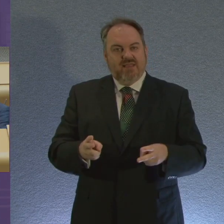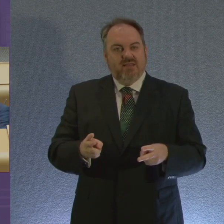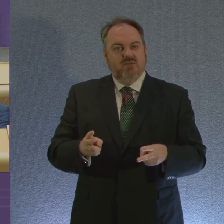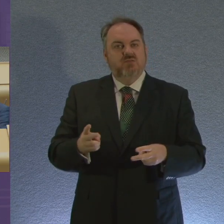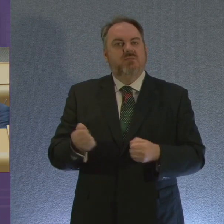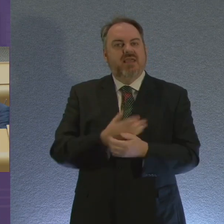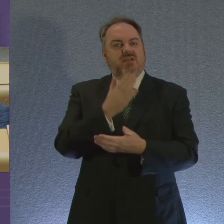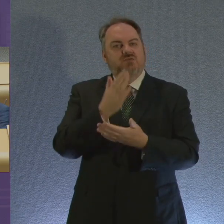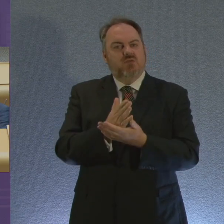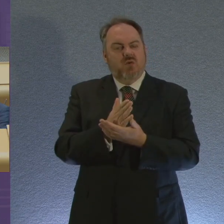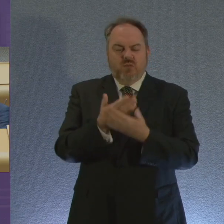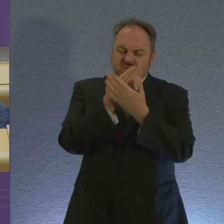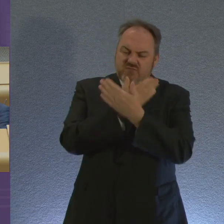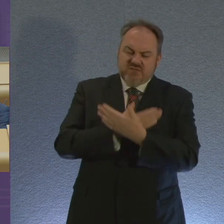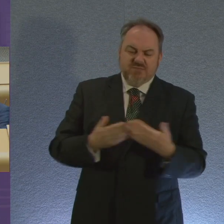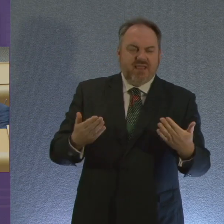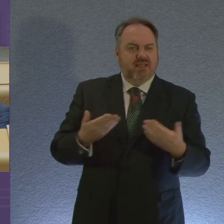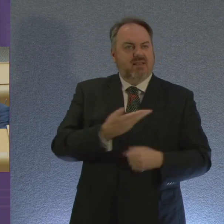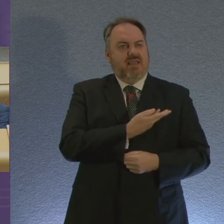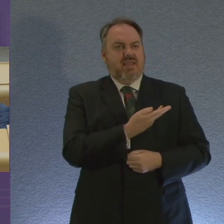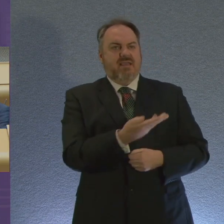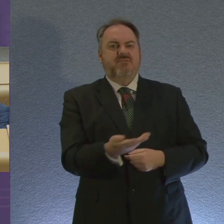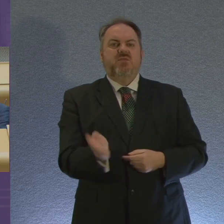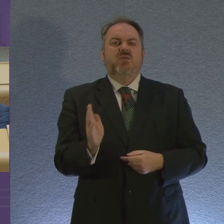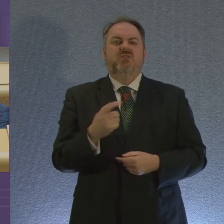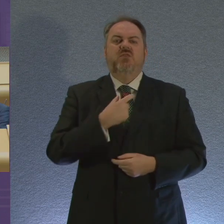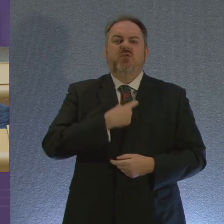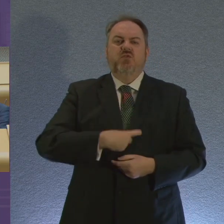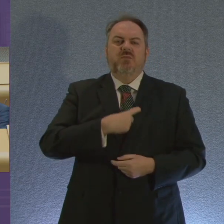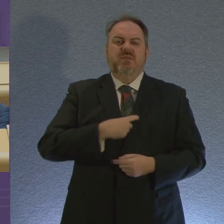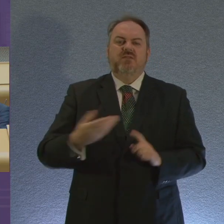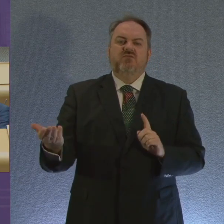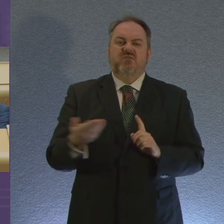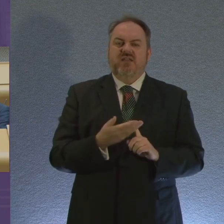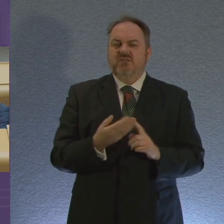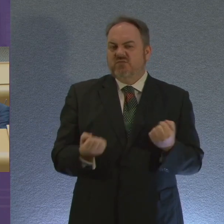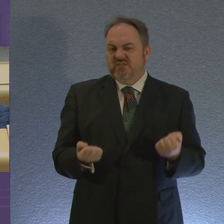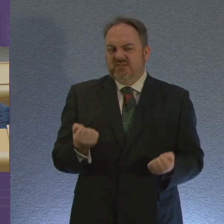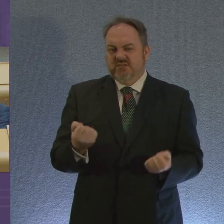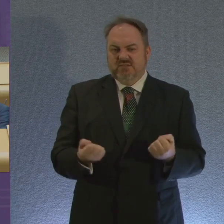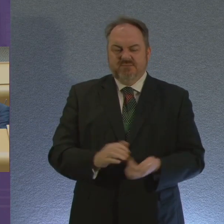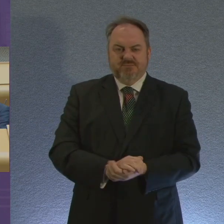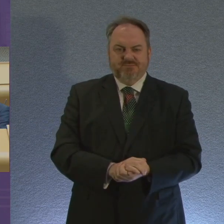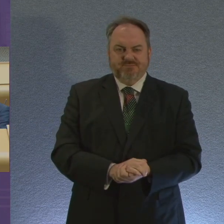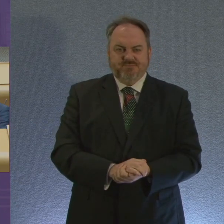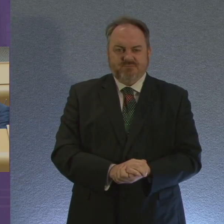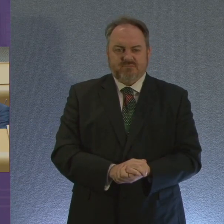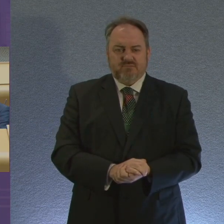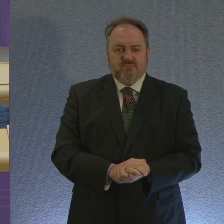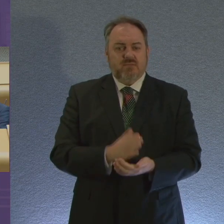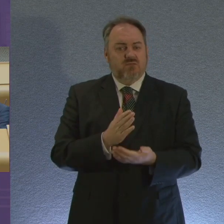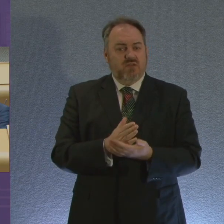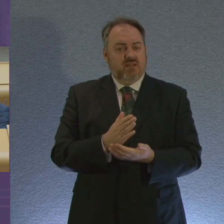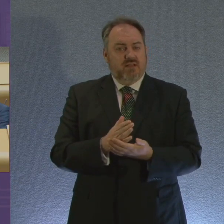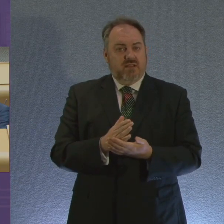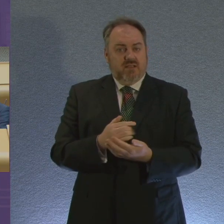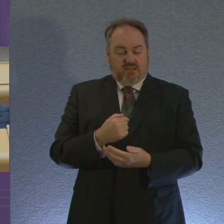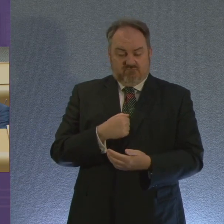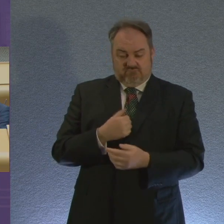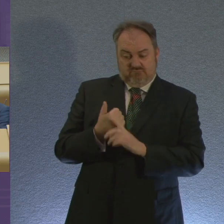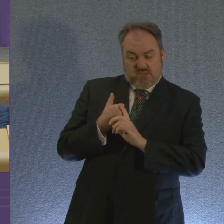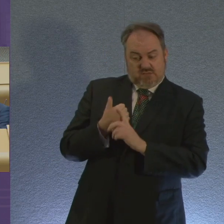Such solutions do exist, and Murdo Fraser listed some of them earlier. Presiding Officer, our support for the principles of this bill is